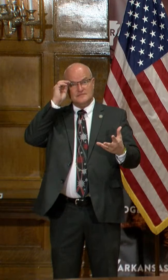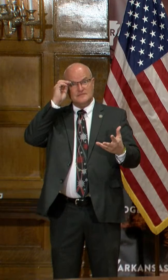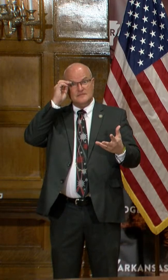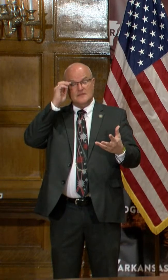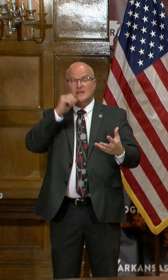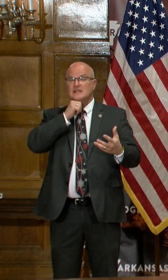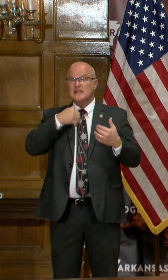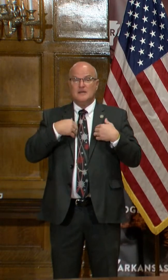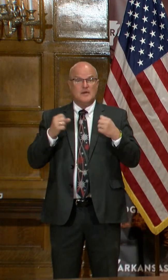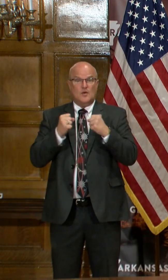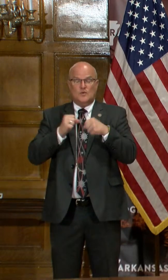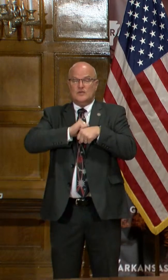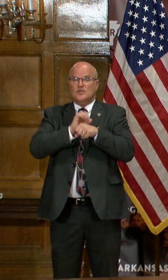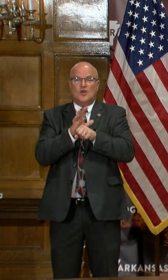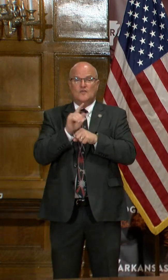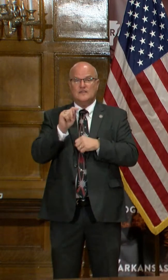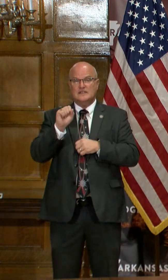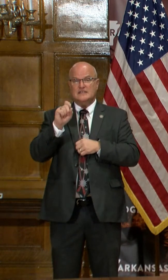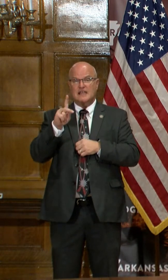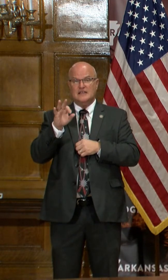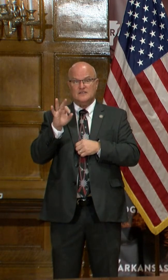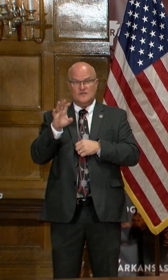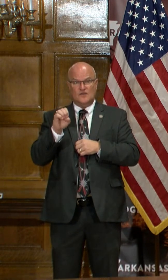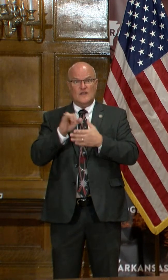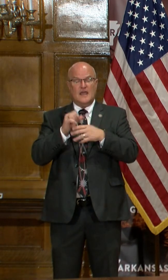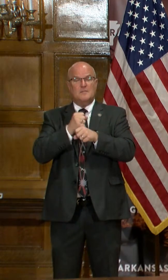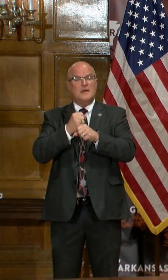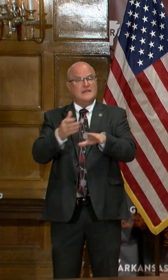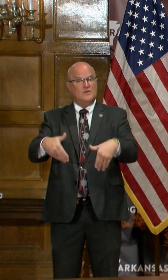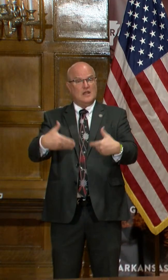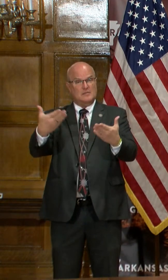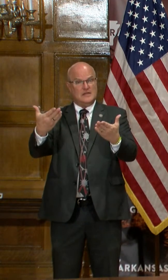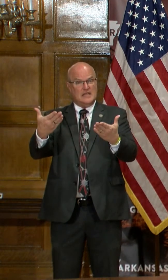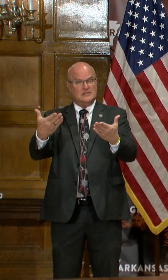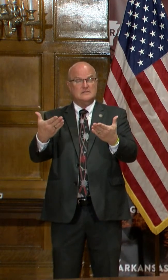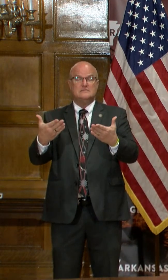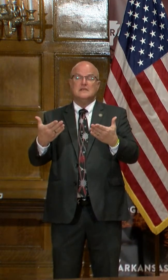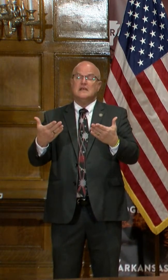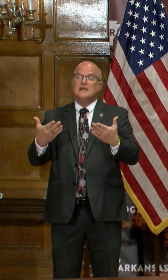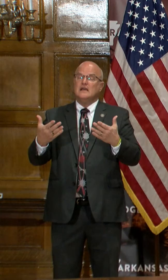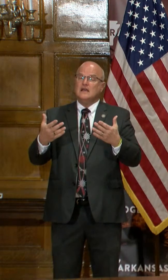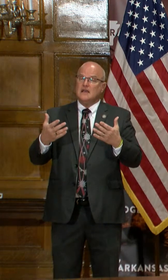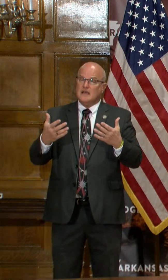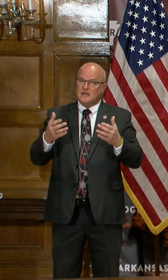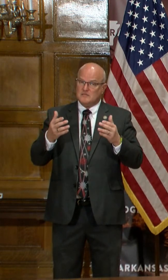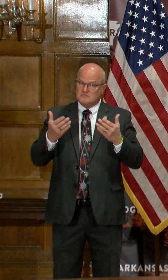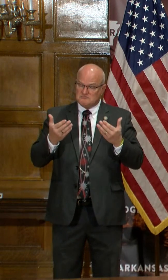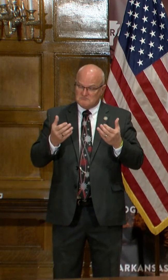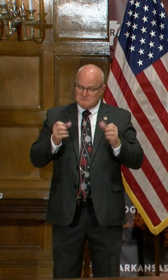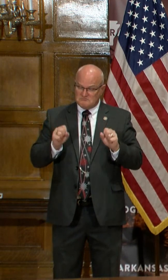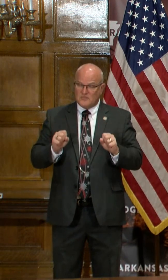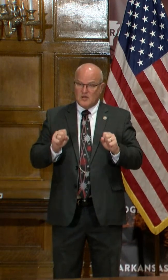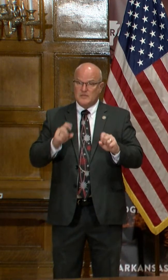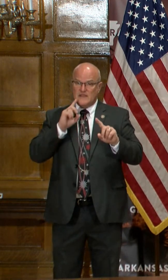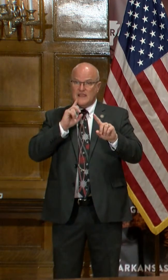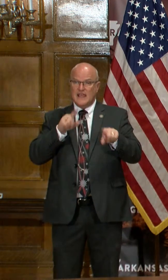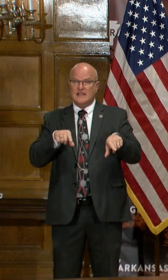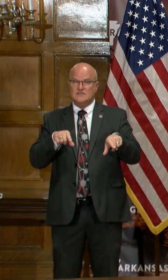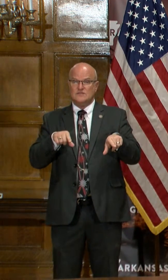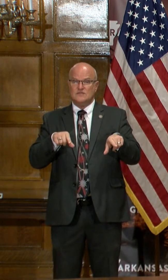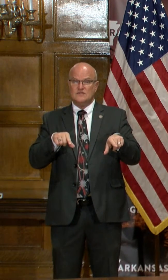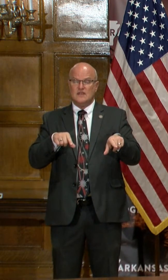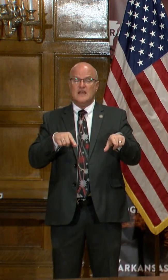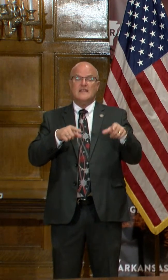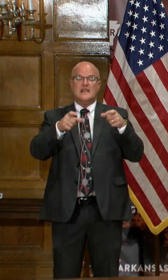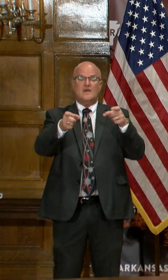have my winter COVID task force that made that recommendation, and probably the answer is that they